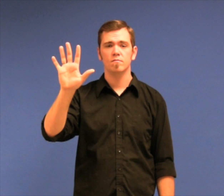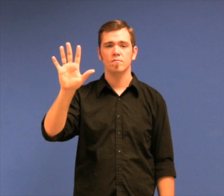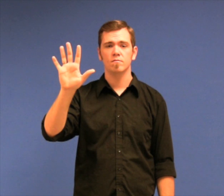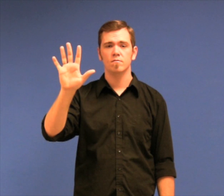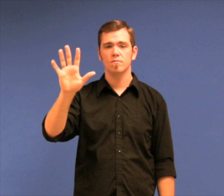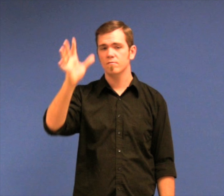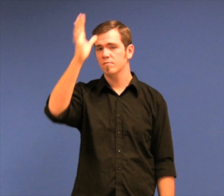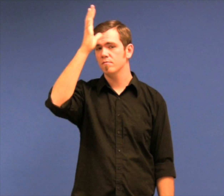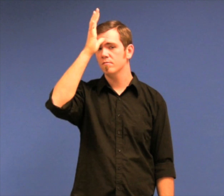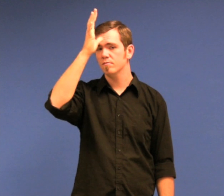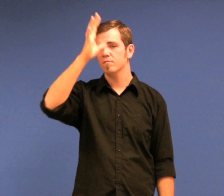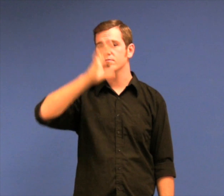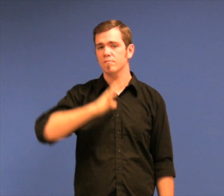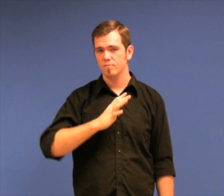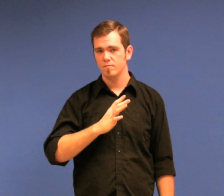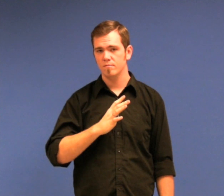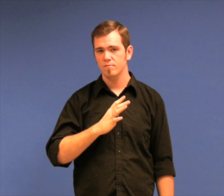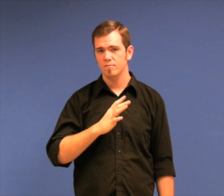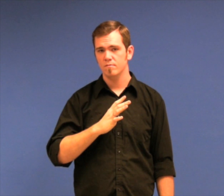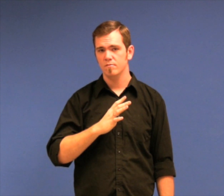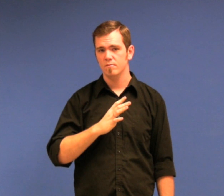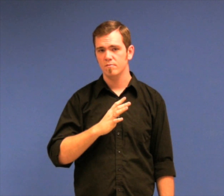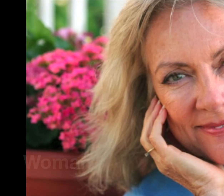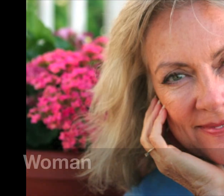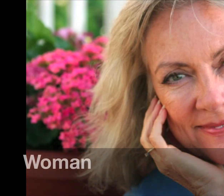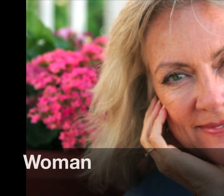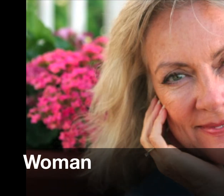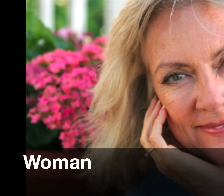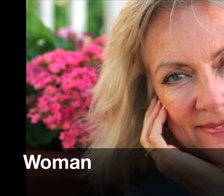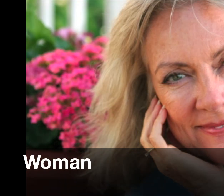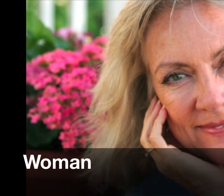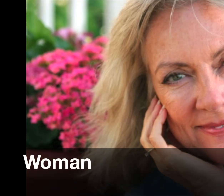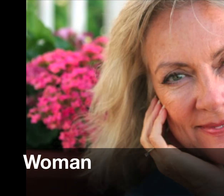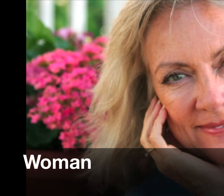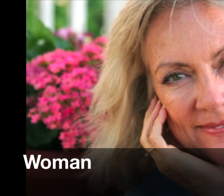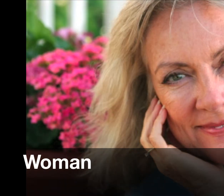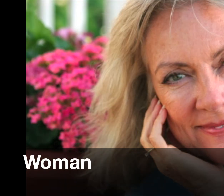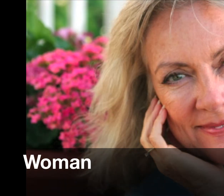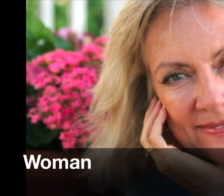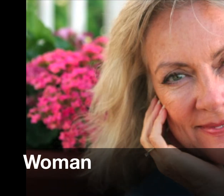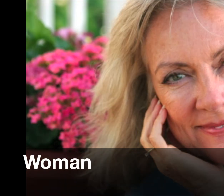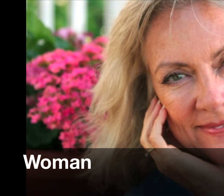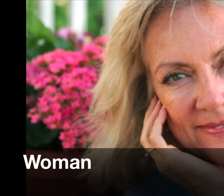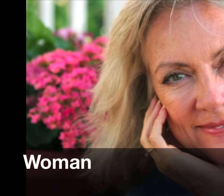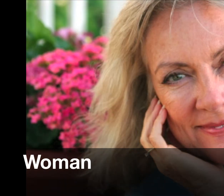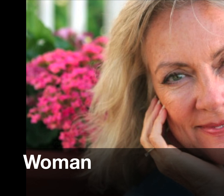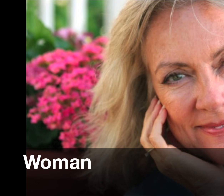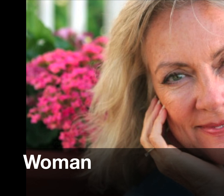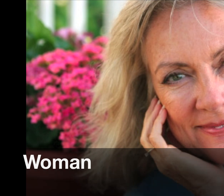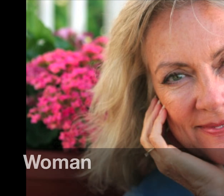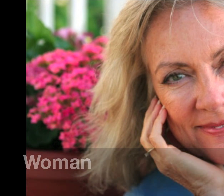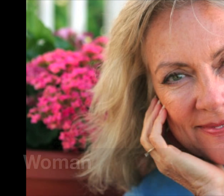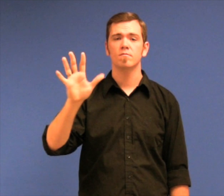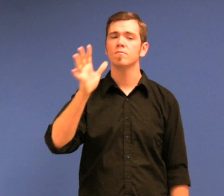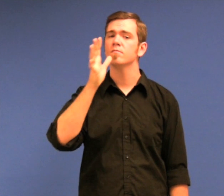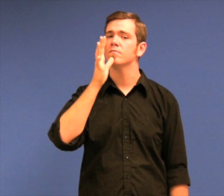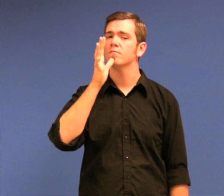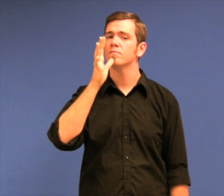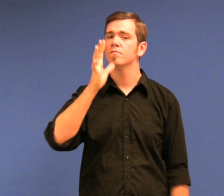So, man. Notice where this sign starts. Alright, now the sign for woman. Same movement,